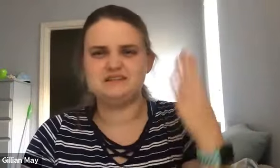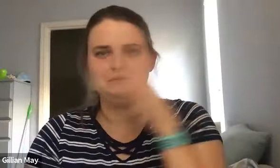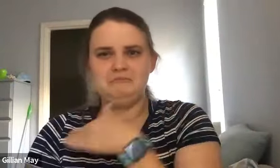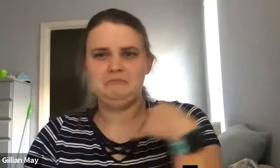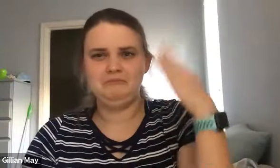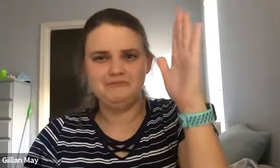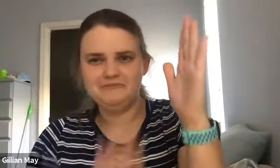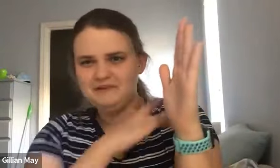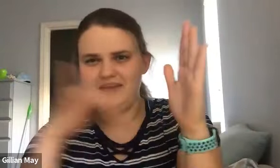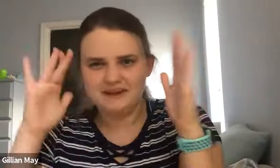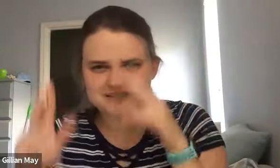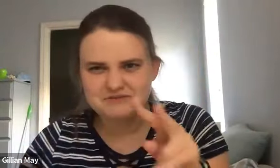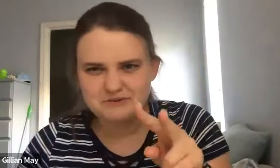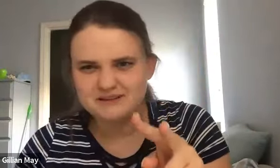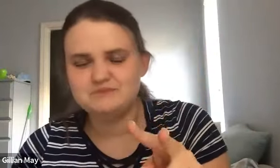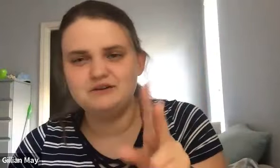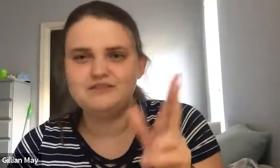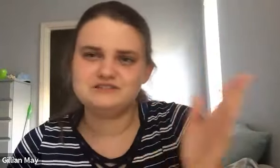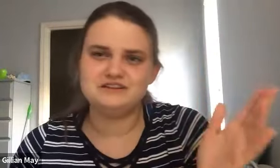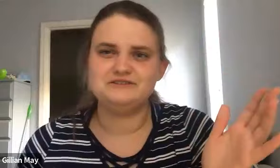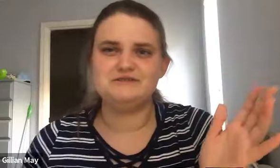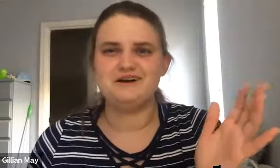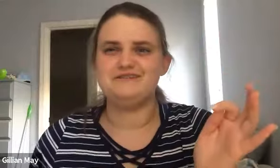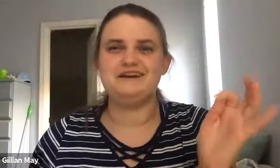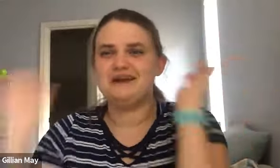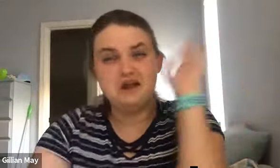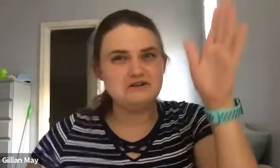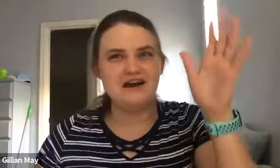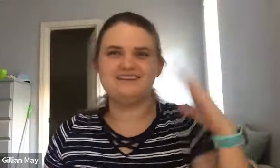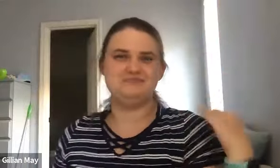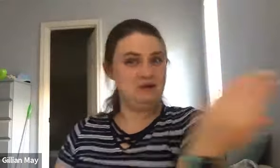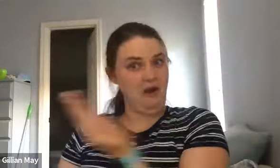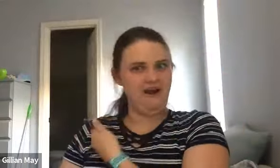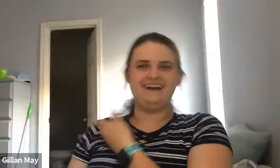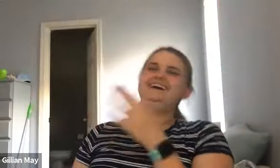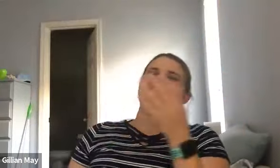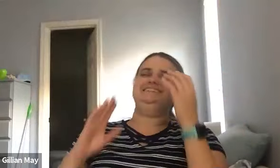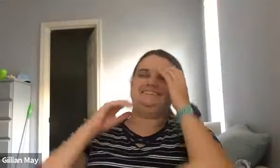like, and then I'll see everyone else. I'm like, okay, it looks like y'all are doing the Macarena, but I know you're not. You're doing R. So